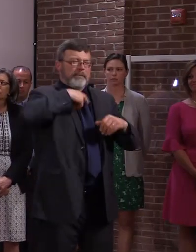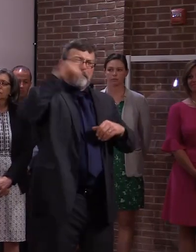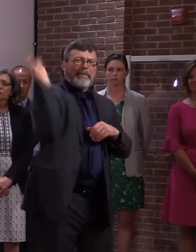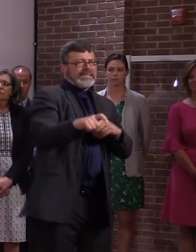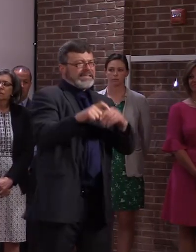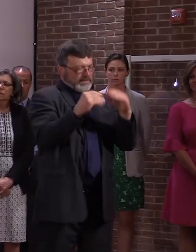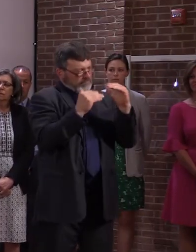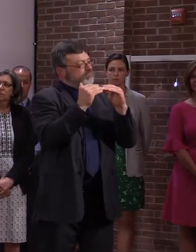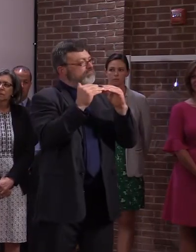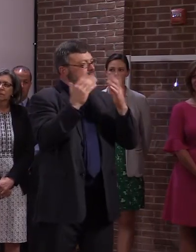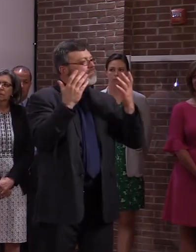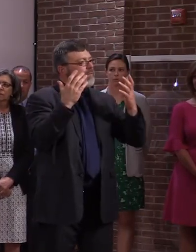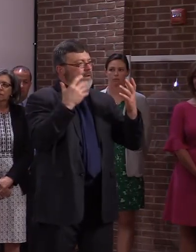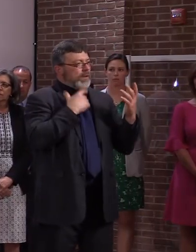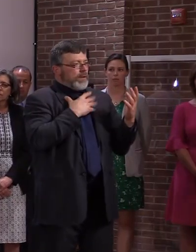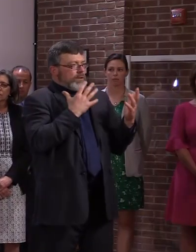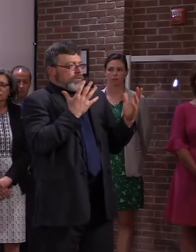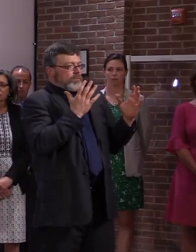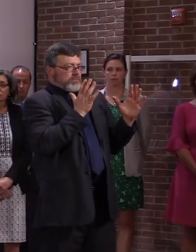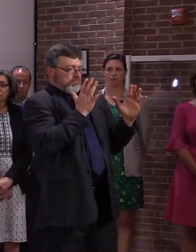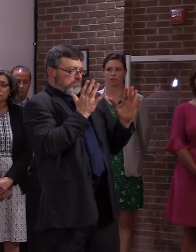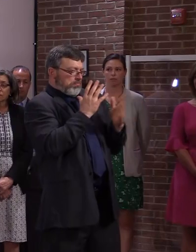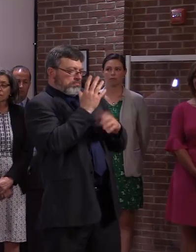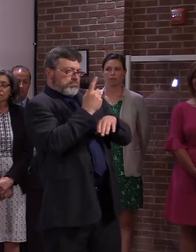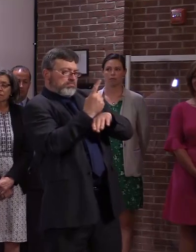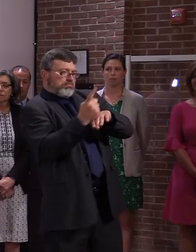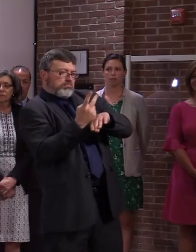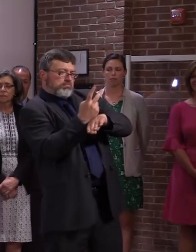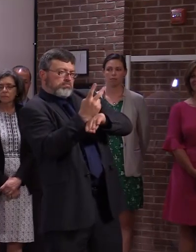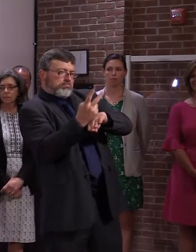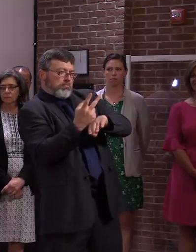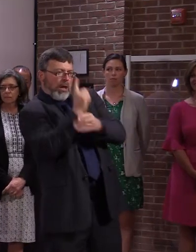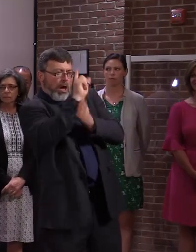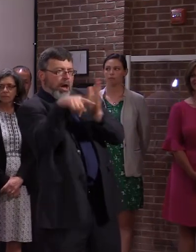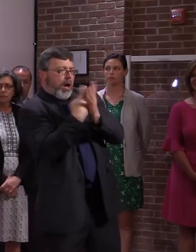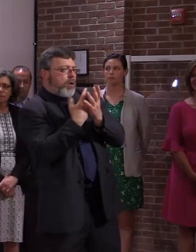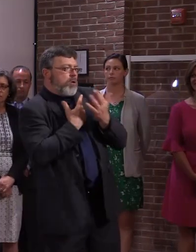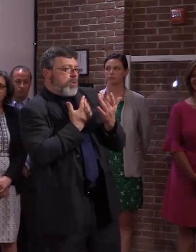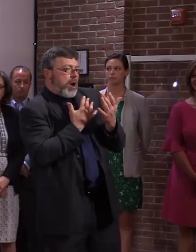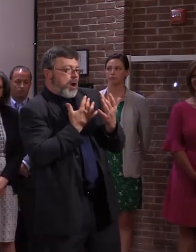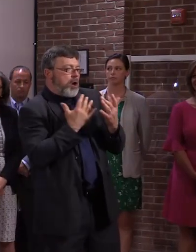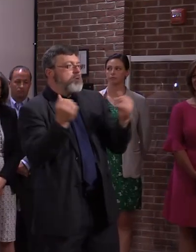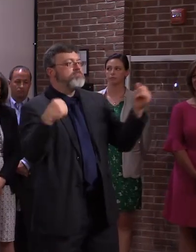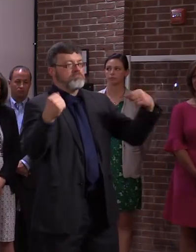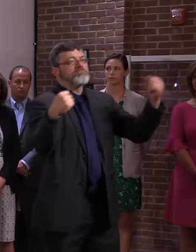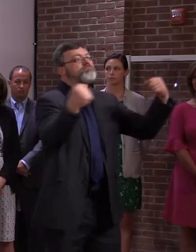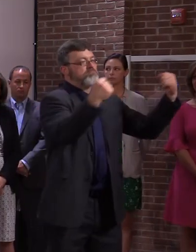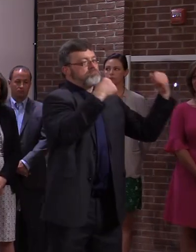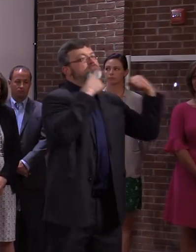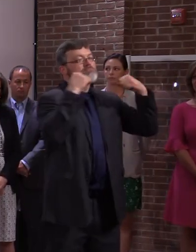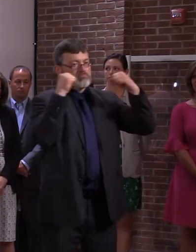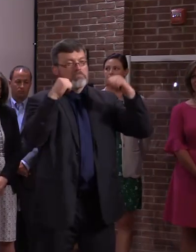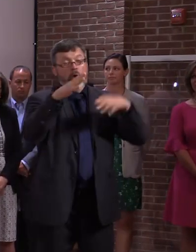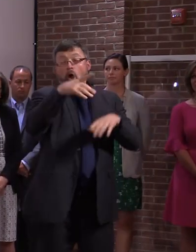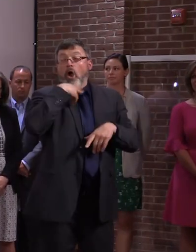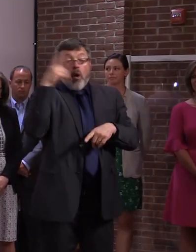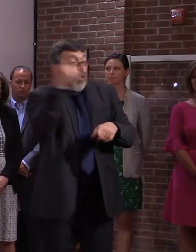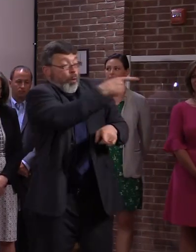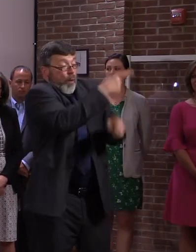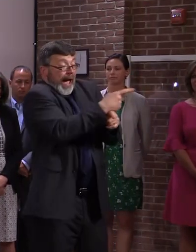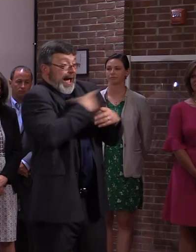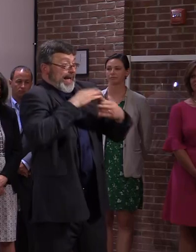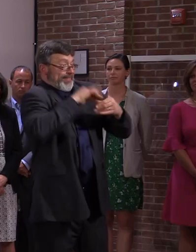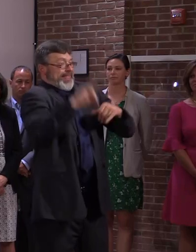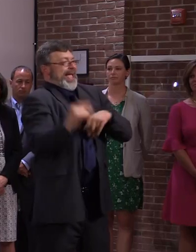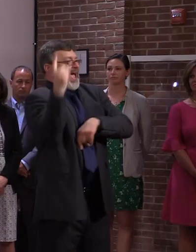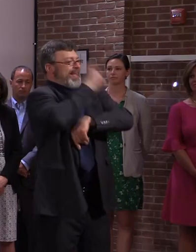took the extra few hours. And again, I know I said that we would lift it that day, but it was I really didn't receive